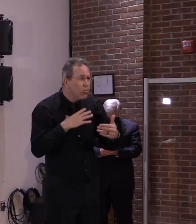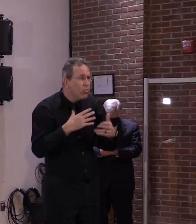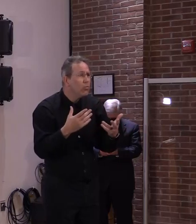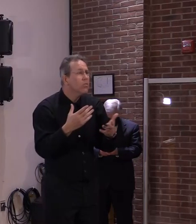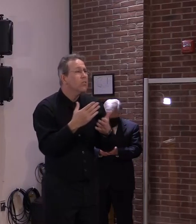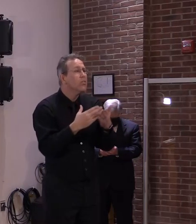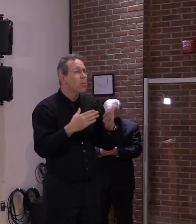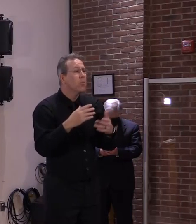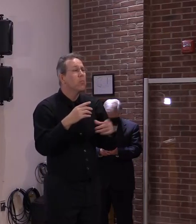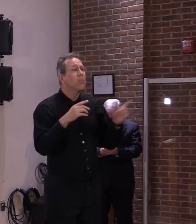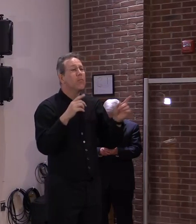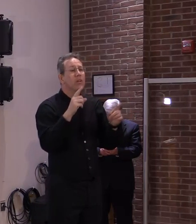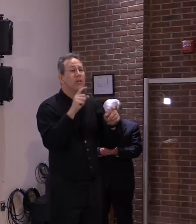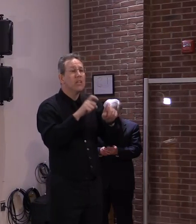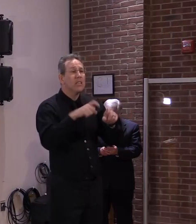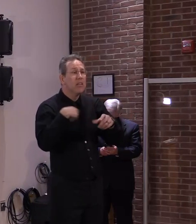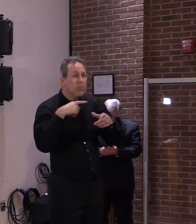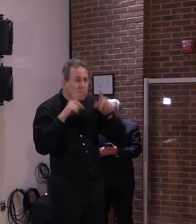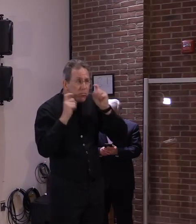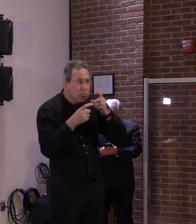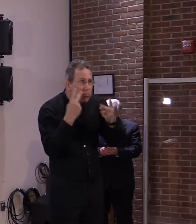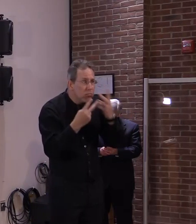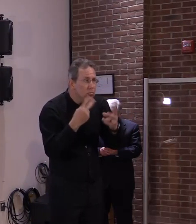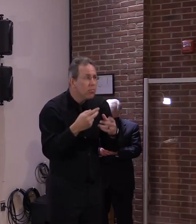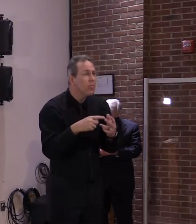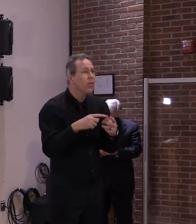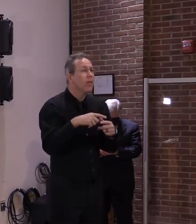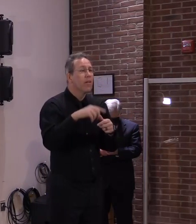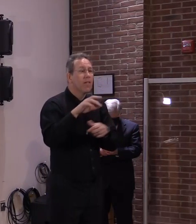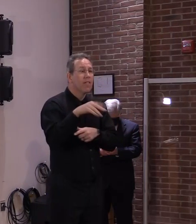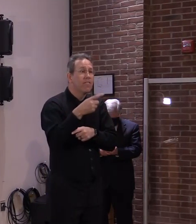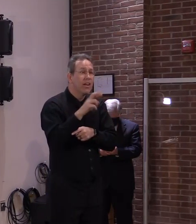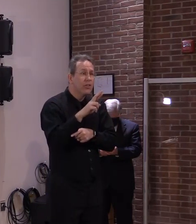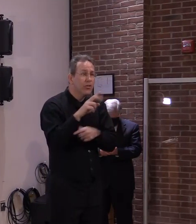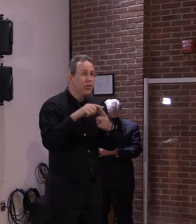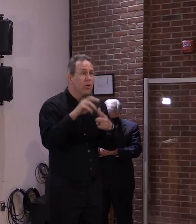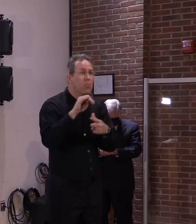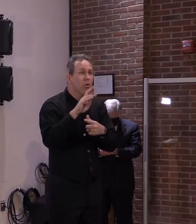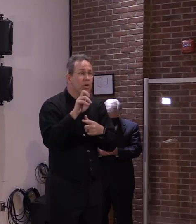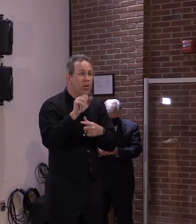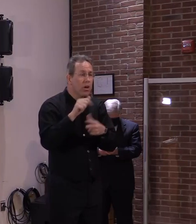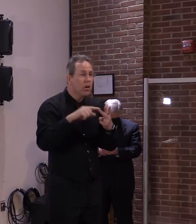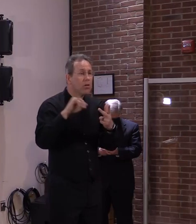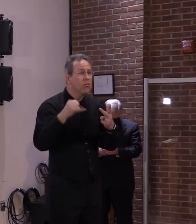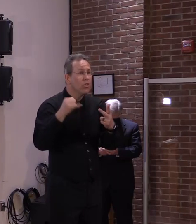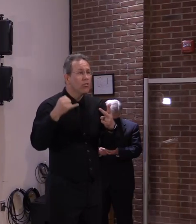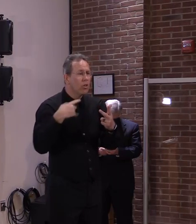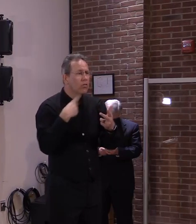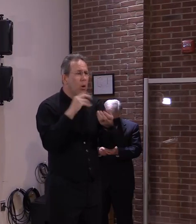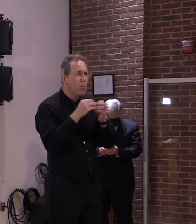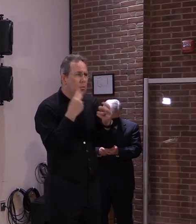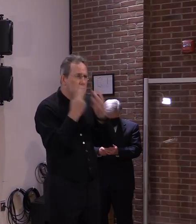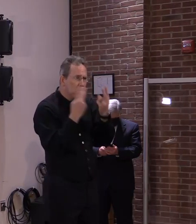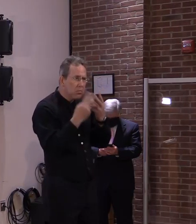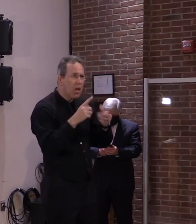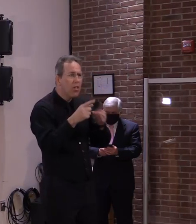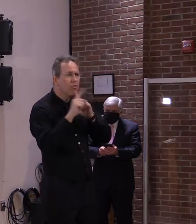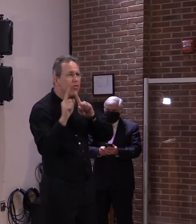Pfizer-Moderna CDC report, basically indicated